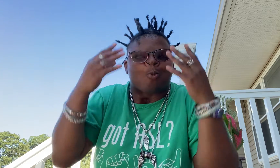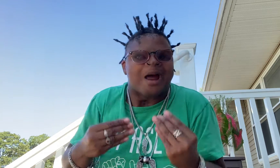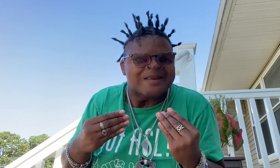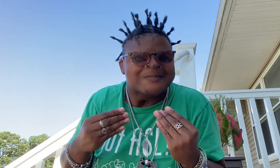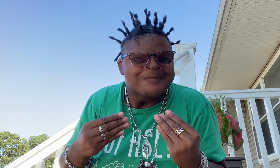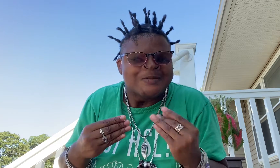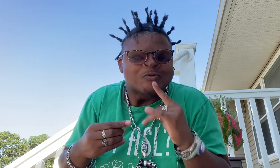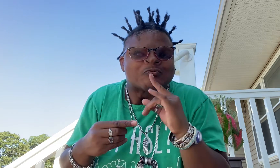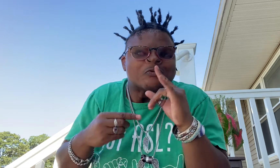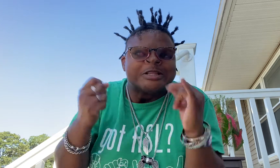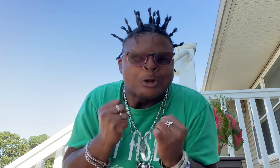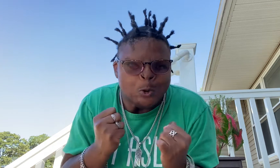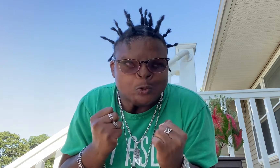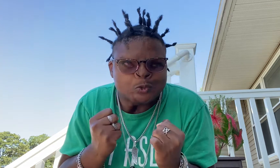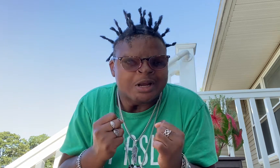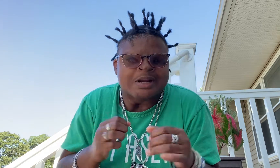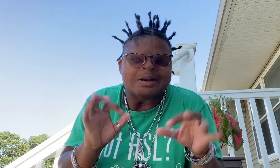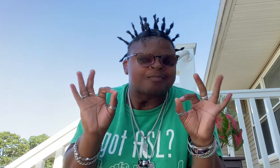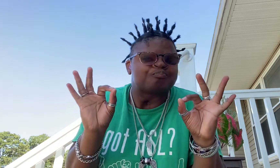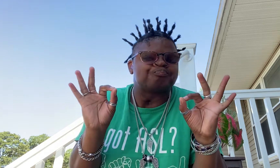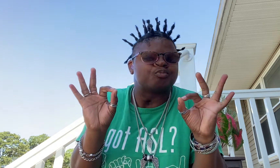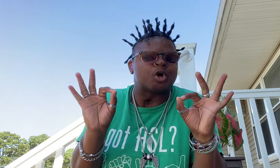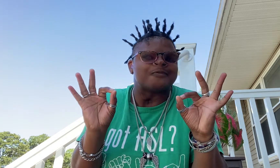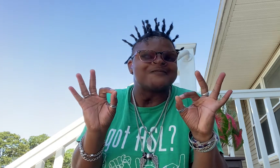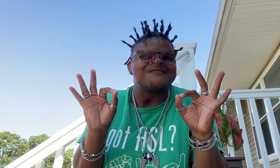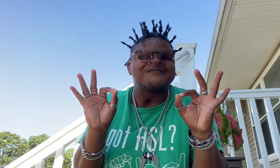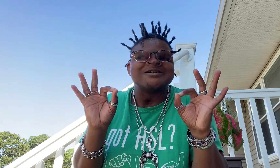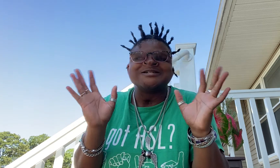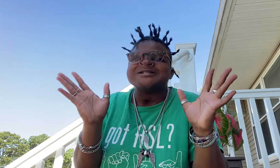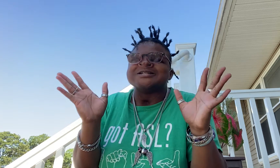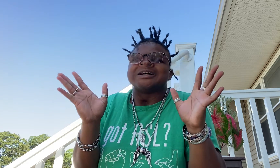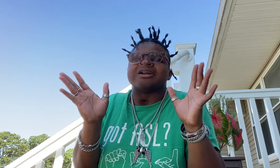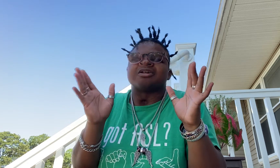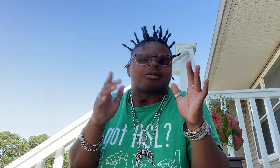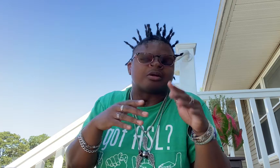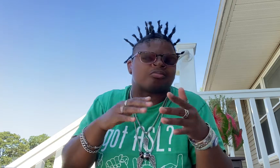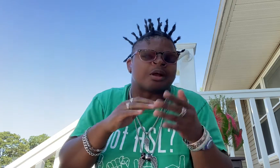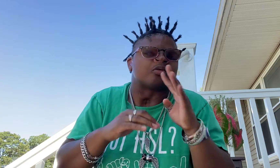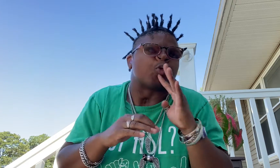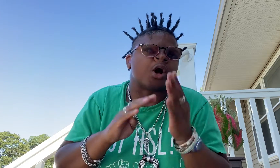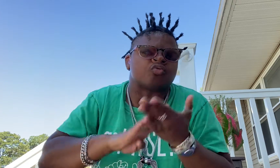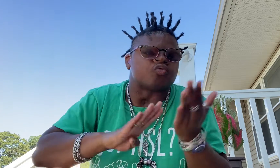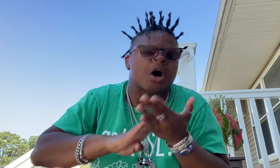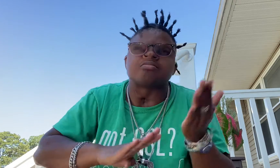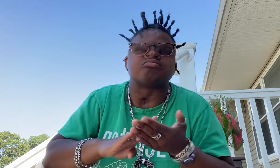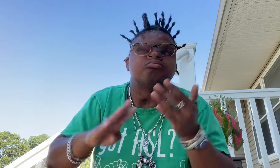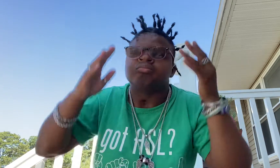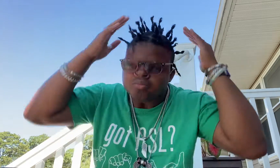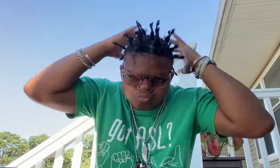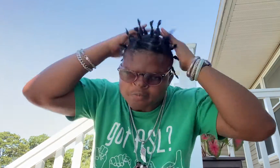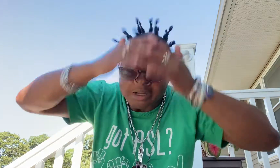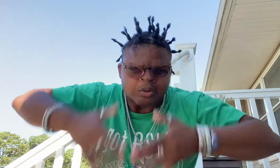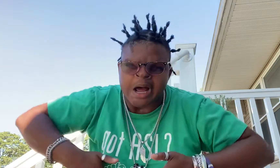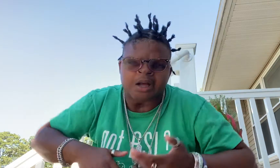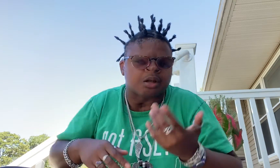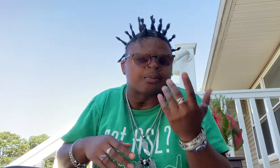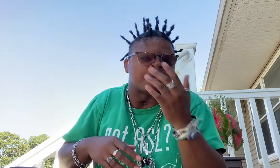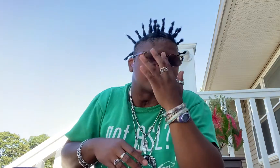wet, really cold, and then I'm good. That is like let the water run through my locks for